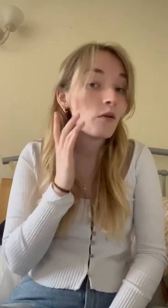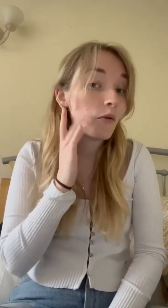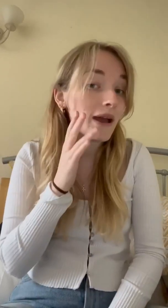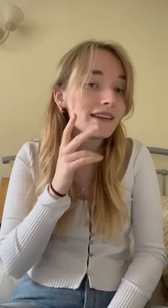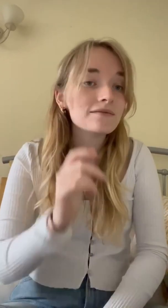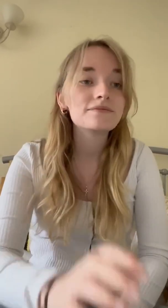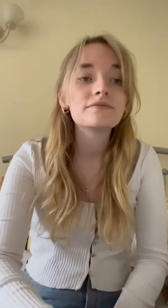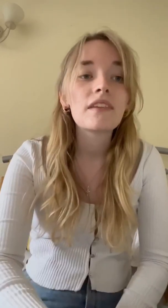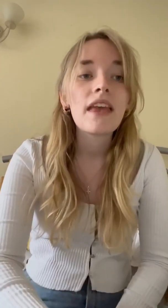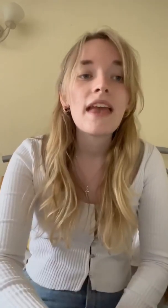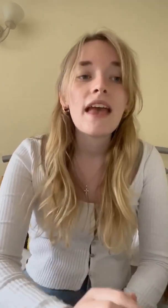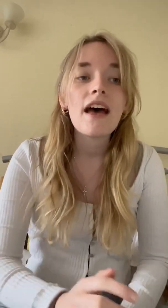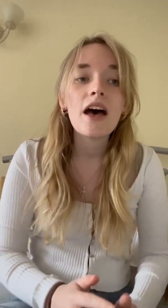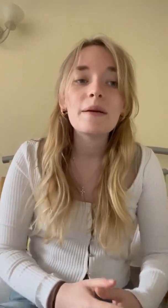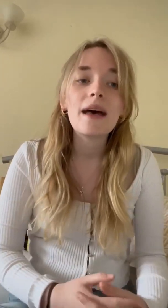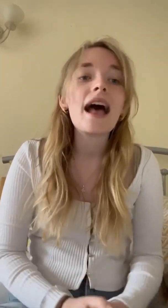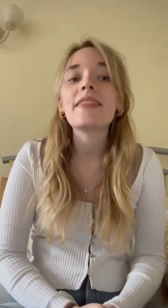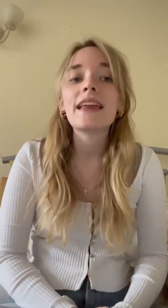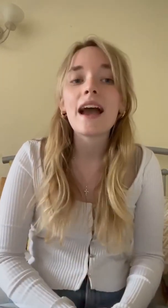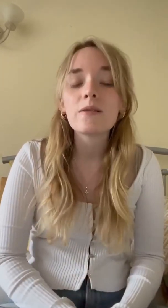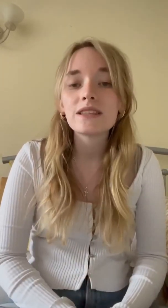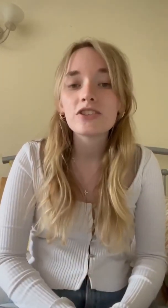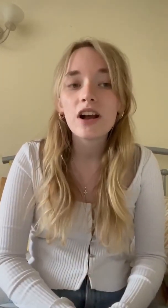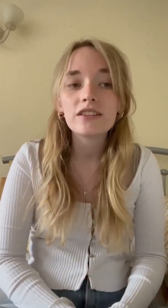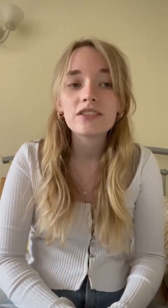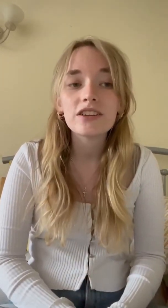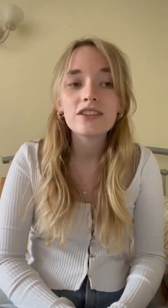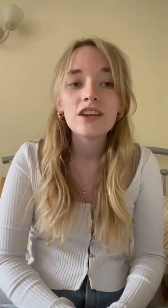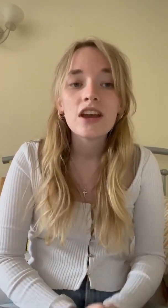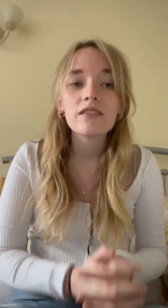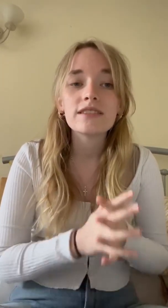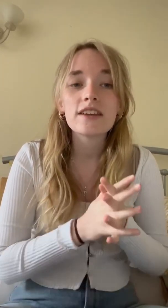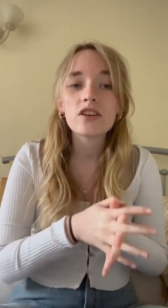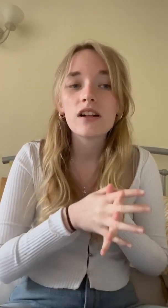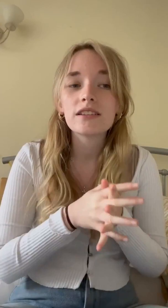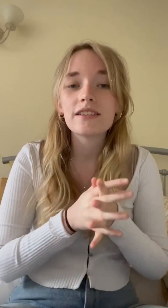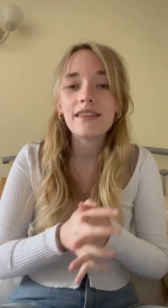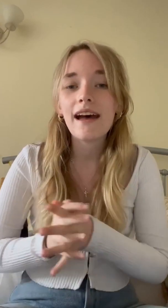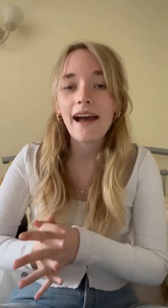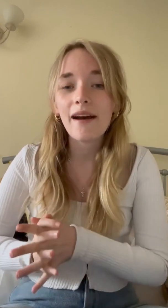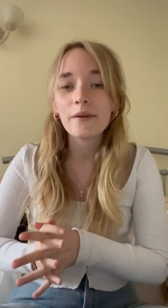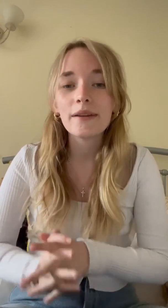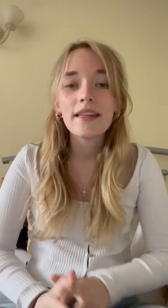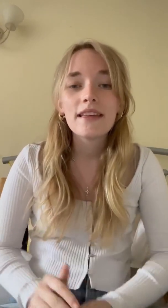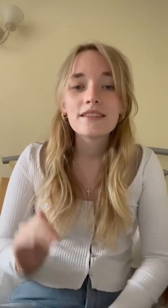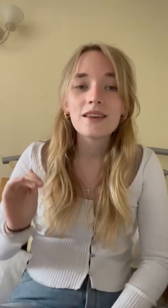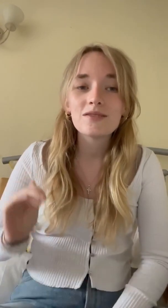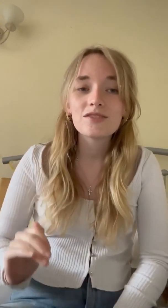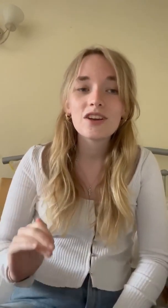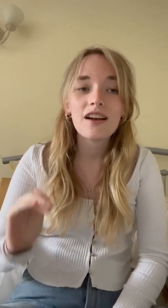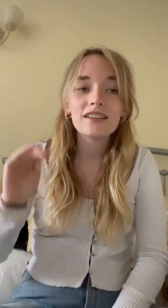when? And then how was their childhood? You'd say childhood, their how. So